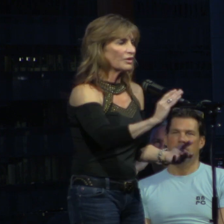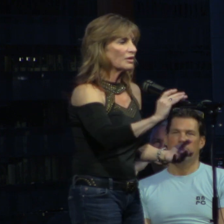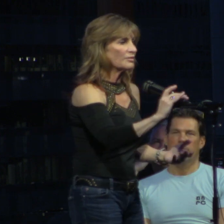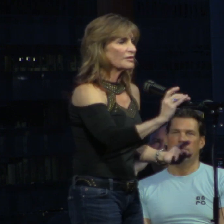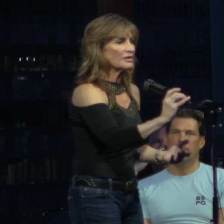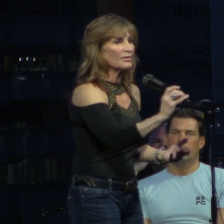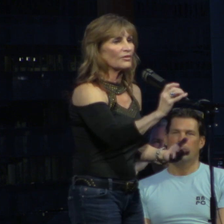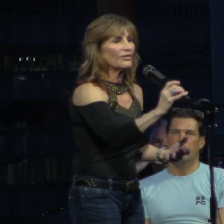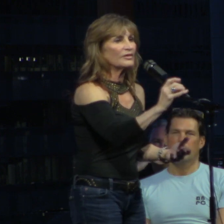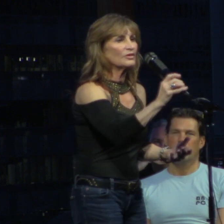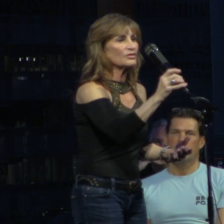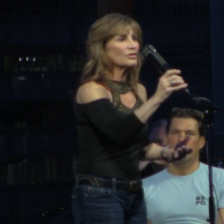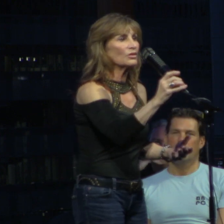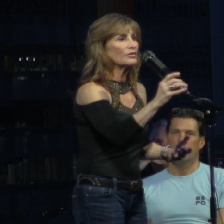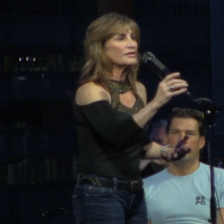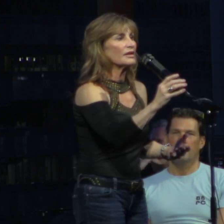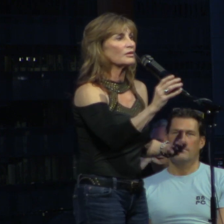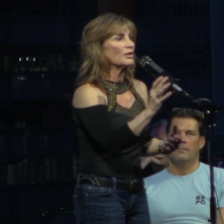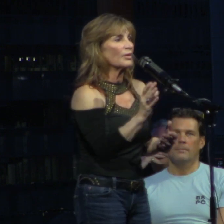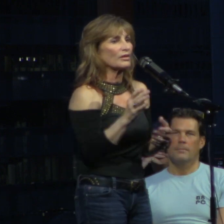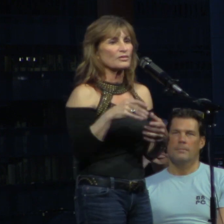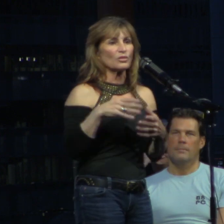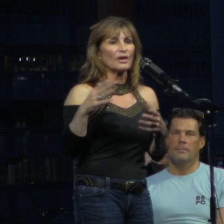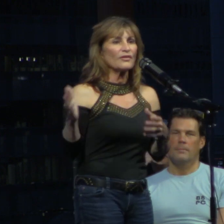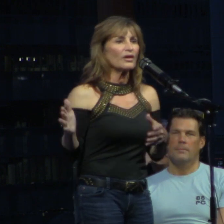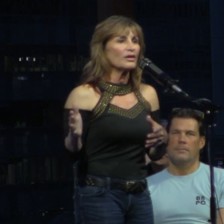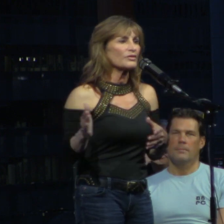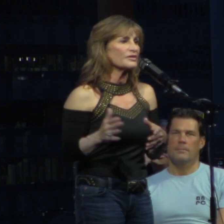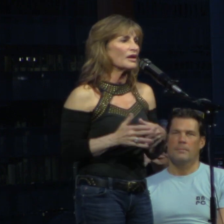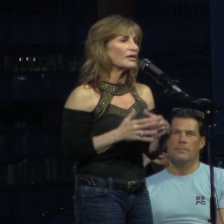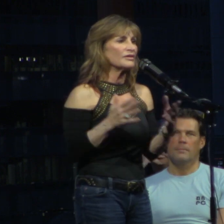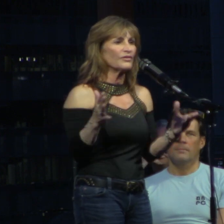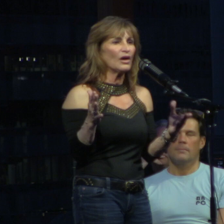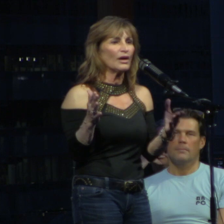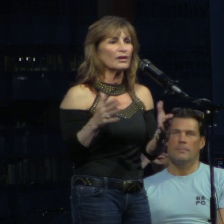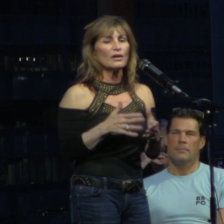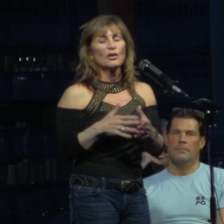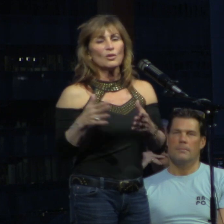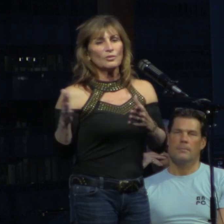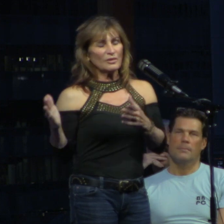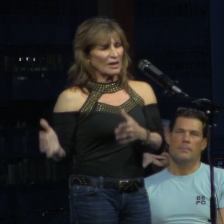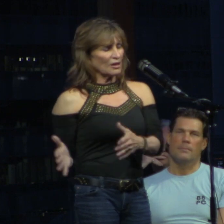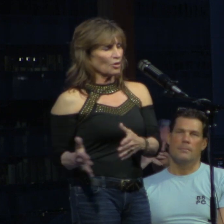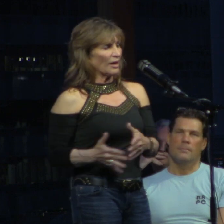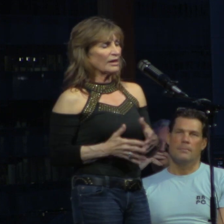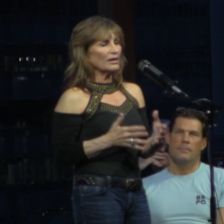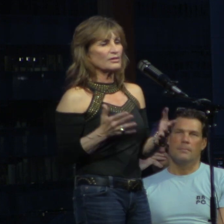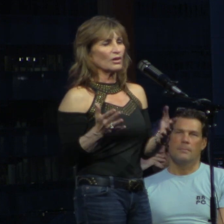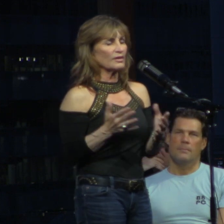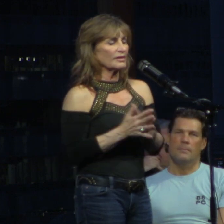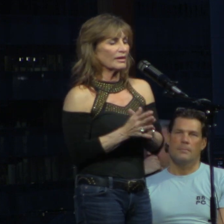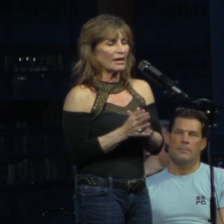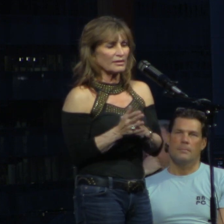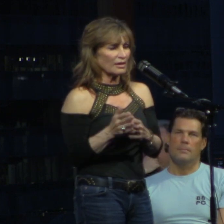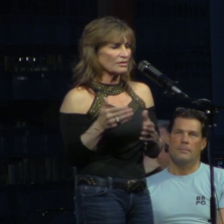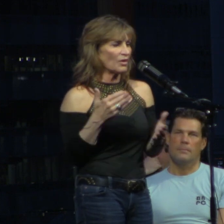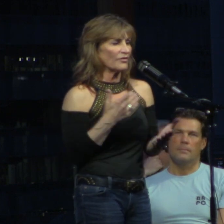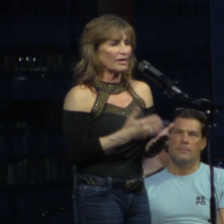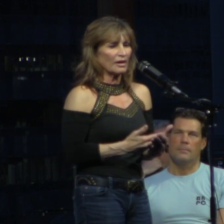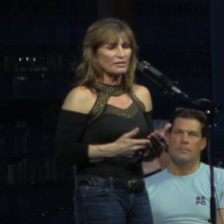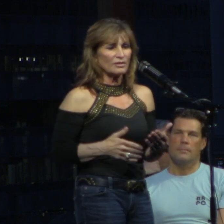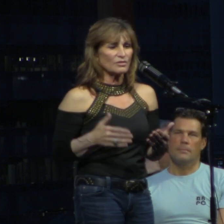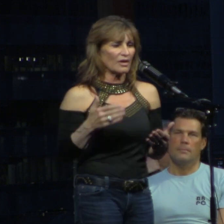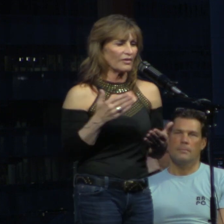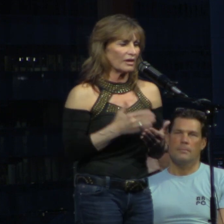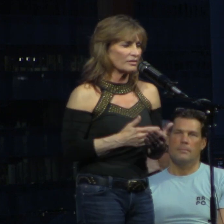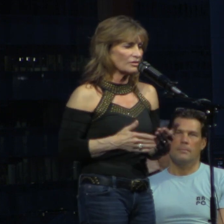my dreams. He's about 15 years old. He's telling me about his whole life on the other side. He's fine. Take care of my kids and all of this. And I can't tell his wife. I